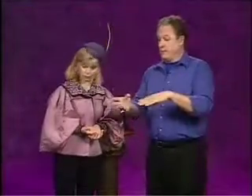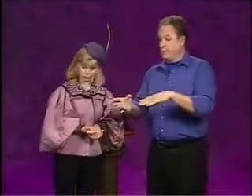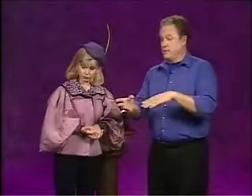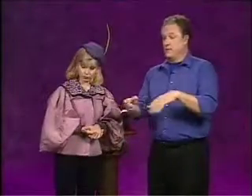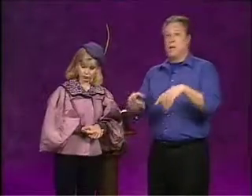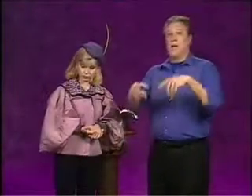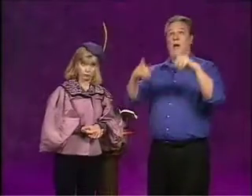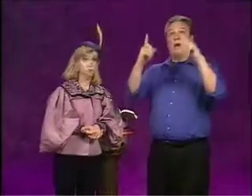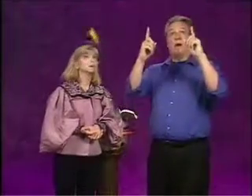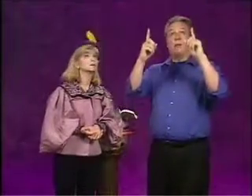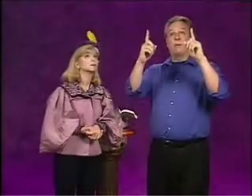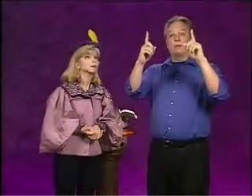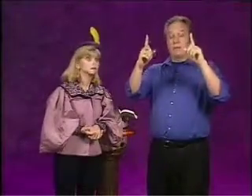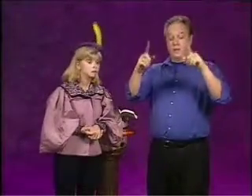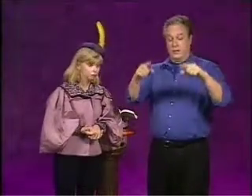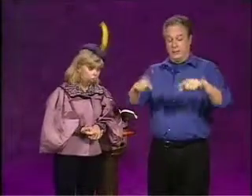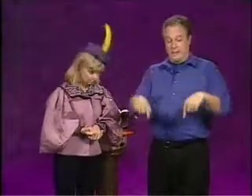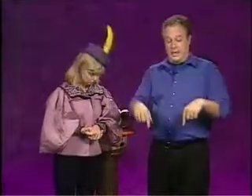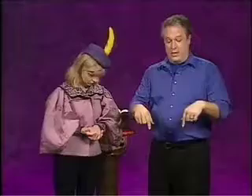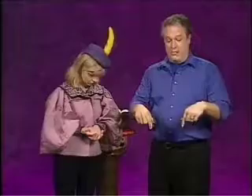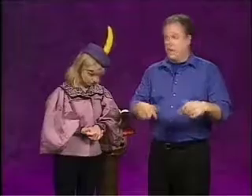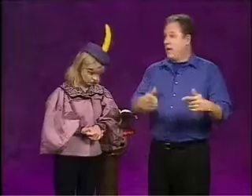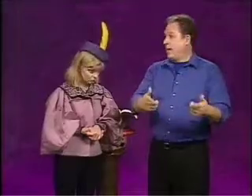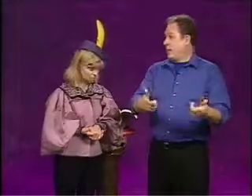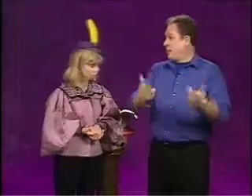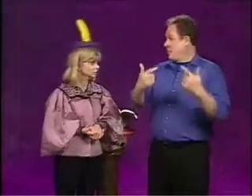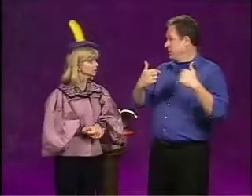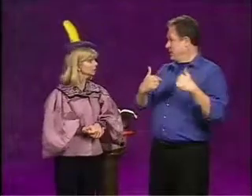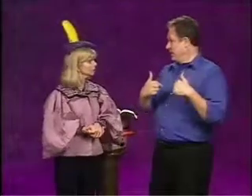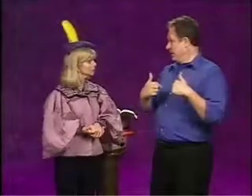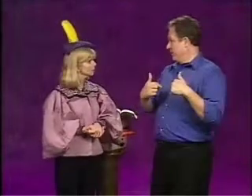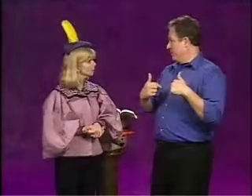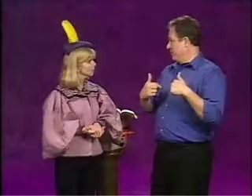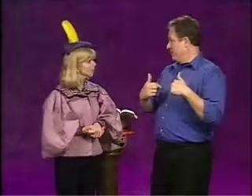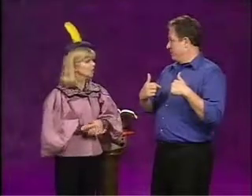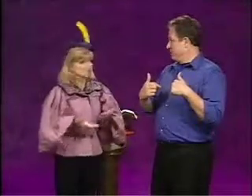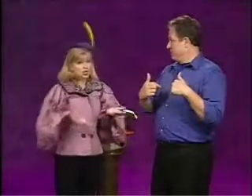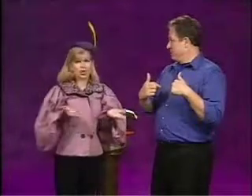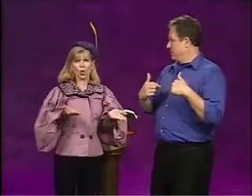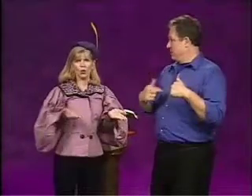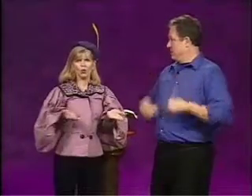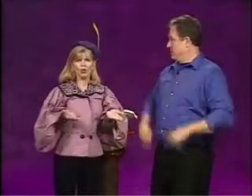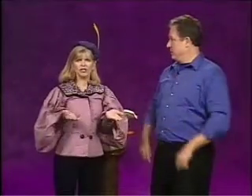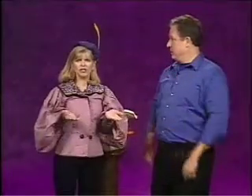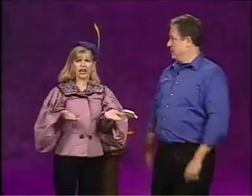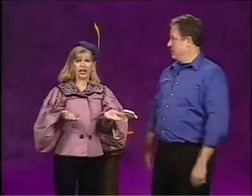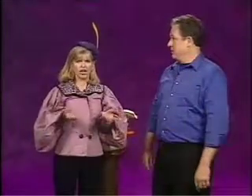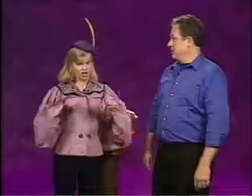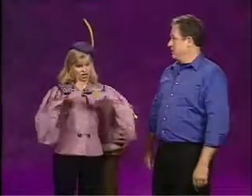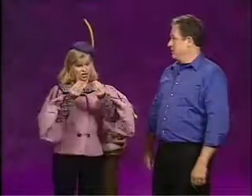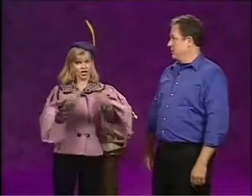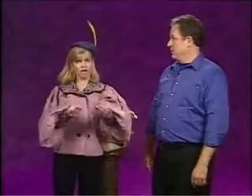right, up, down, and towards ourselves. So when would we sign